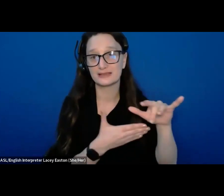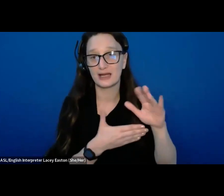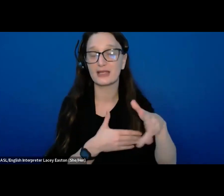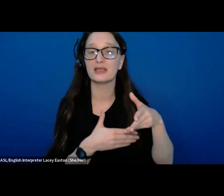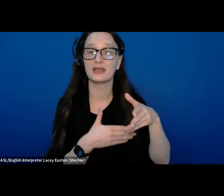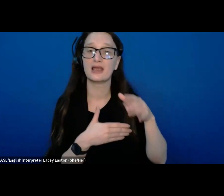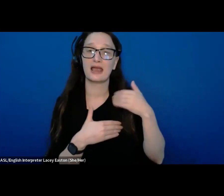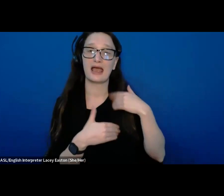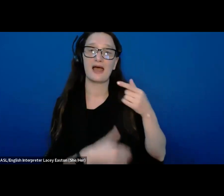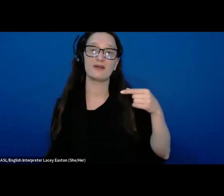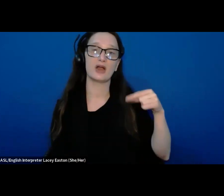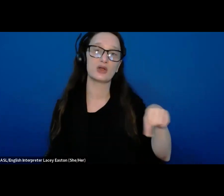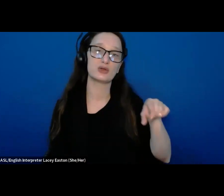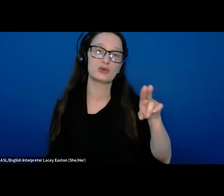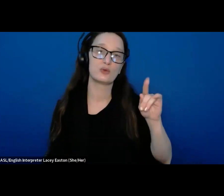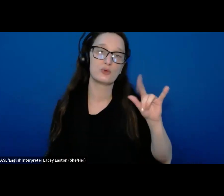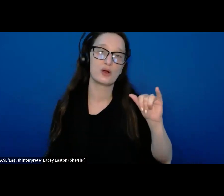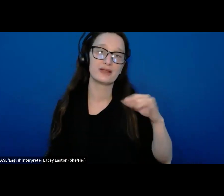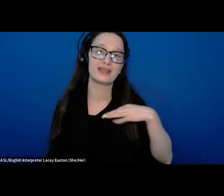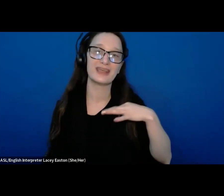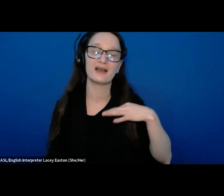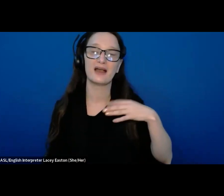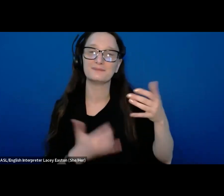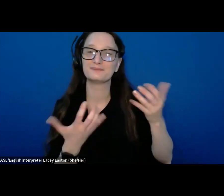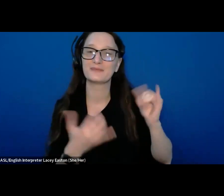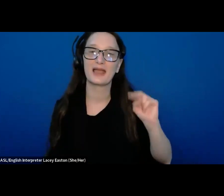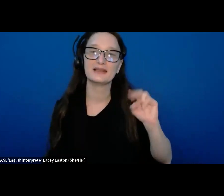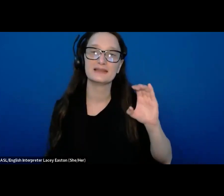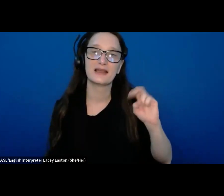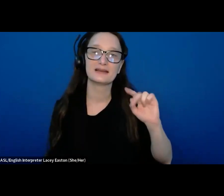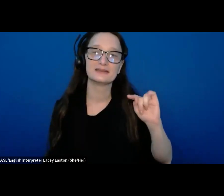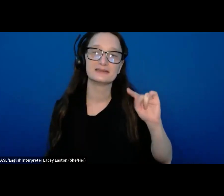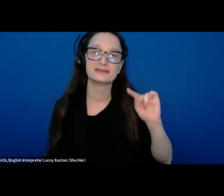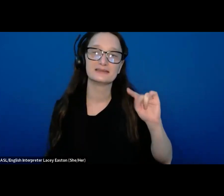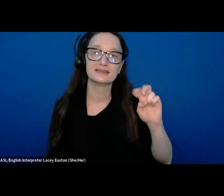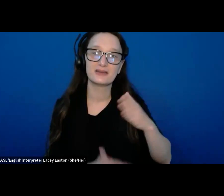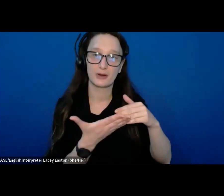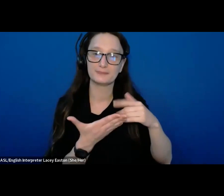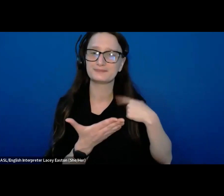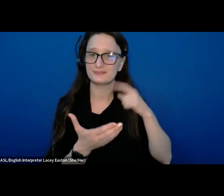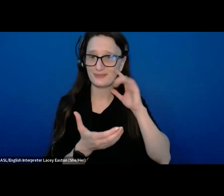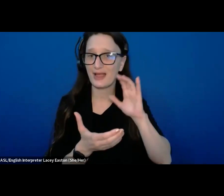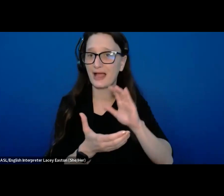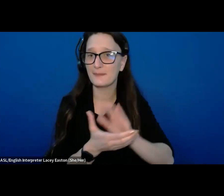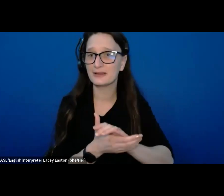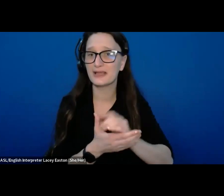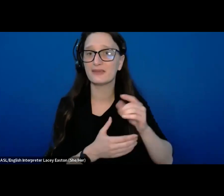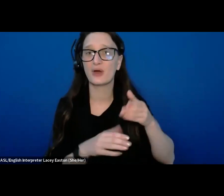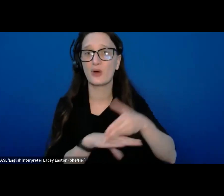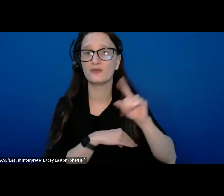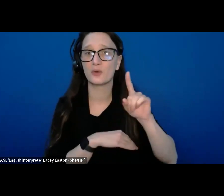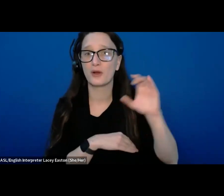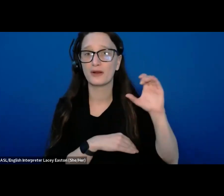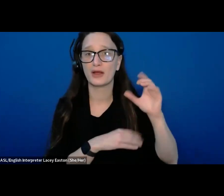part. And it's been tough. I believe they indicated that 8 of our service codes of the 100+ service codes that we have